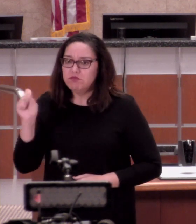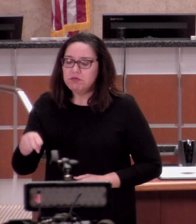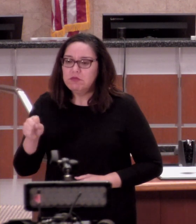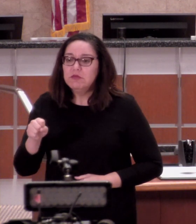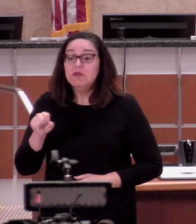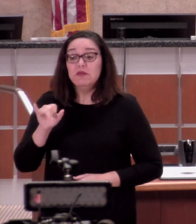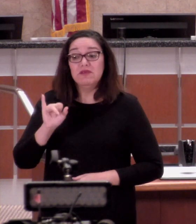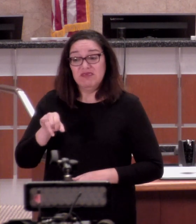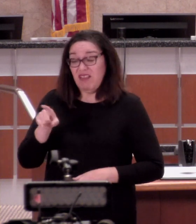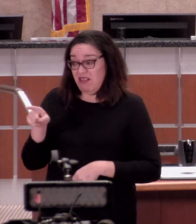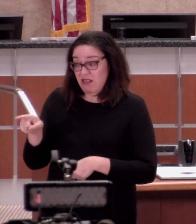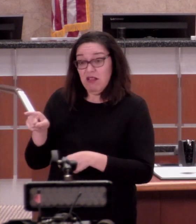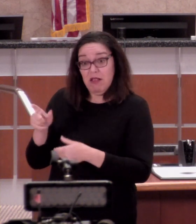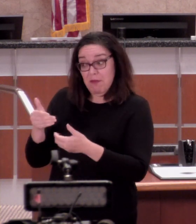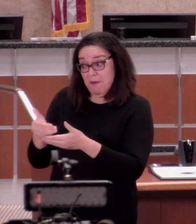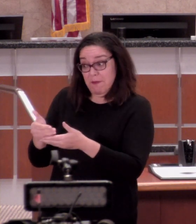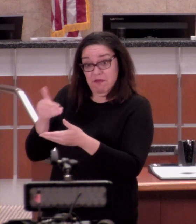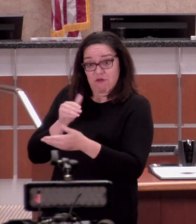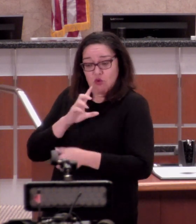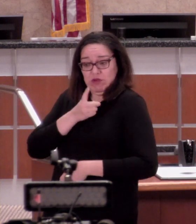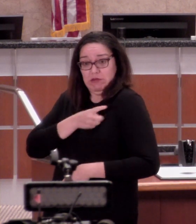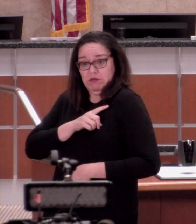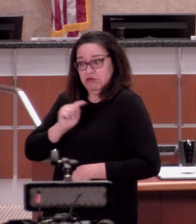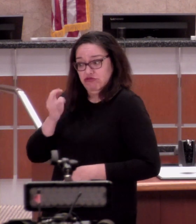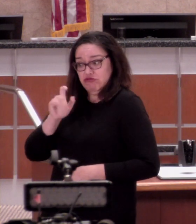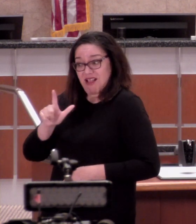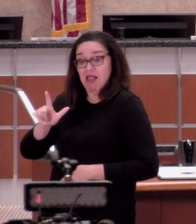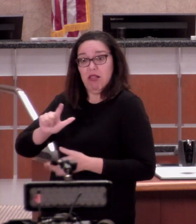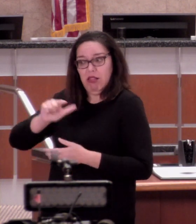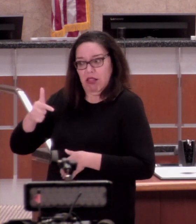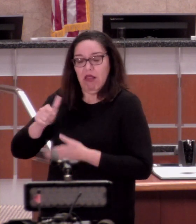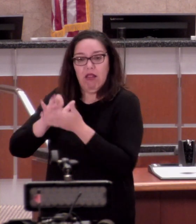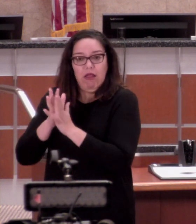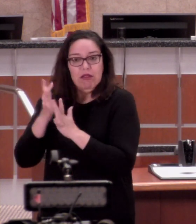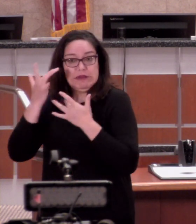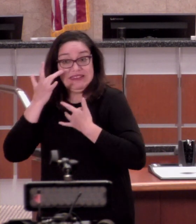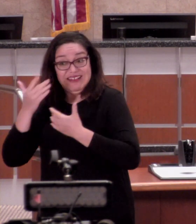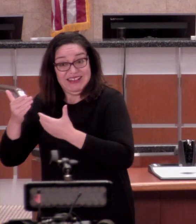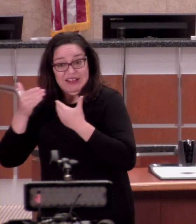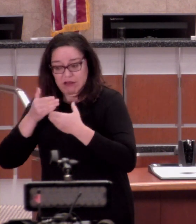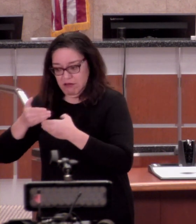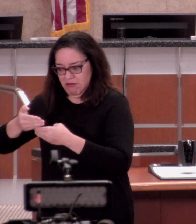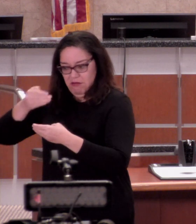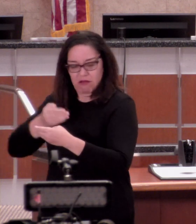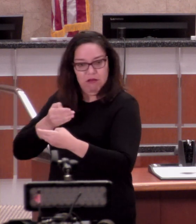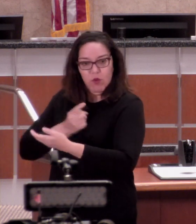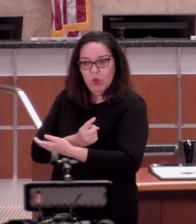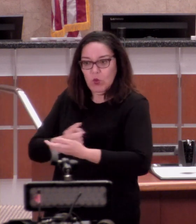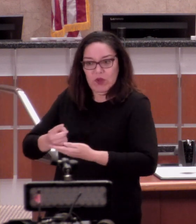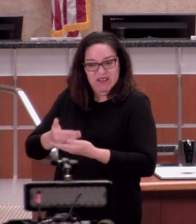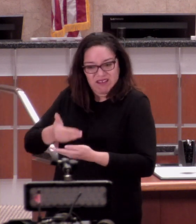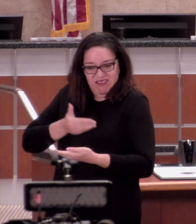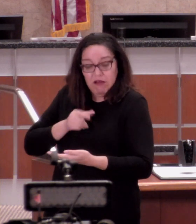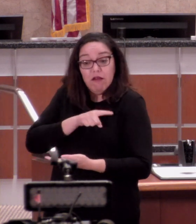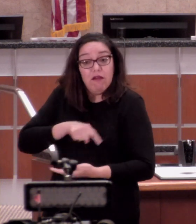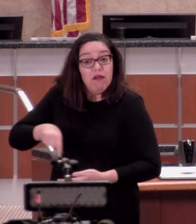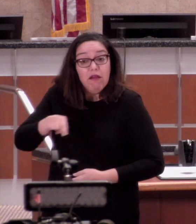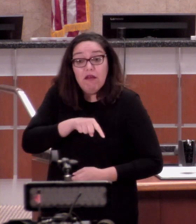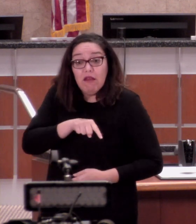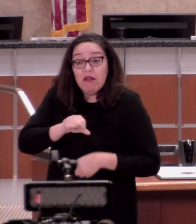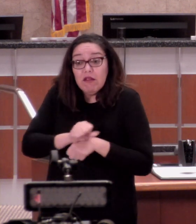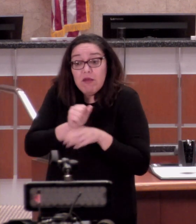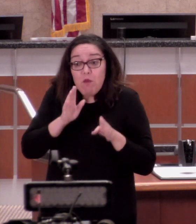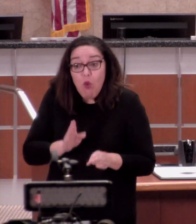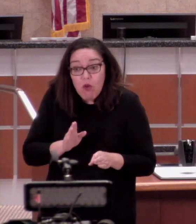During the week leading up to Deputy Terrell becoming sick, none of the employees that called in sick that day,